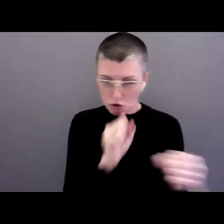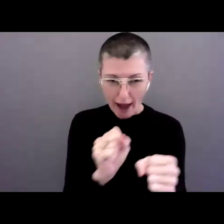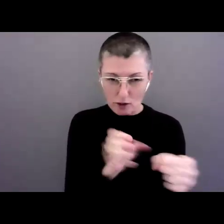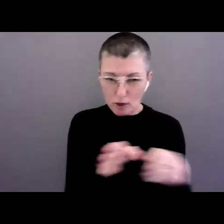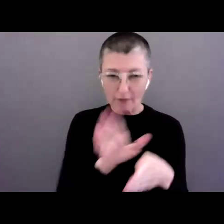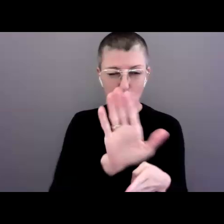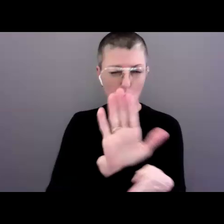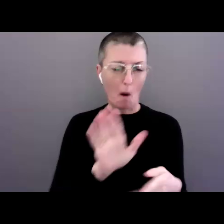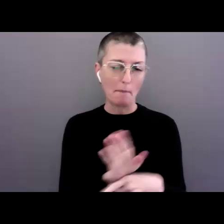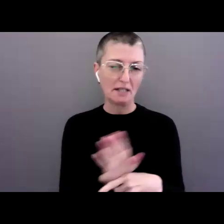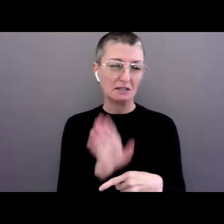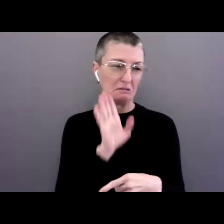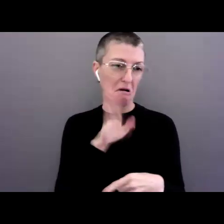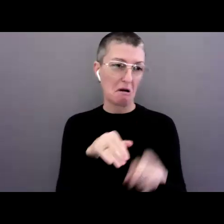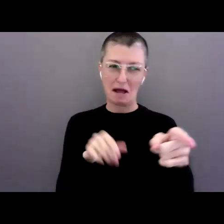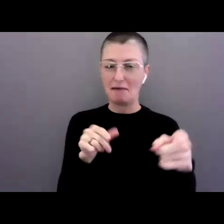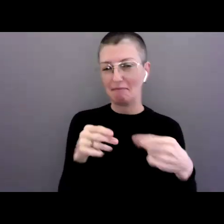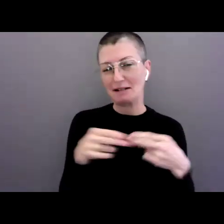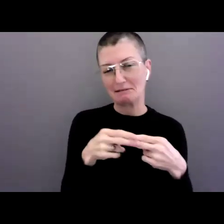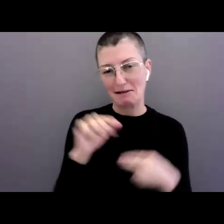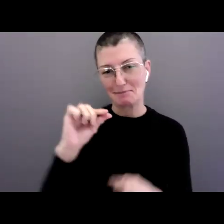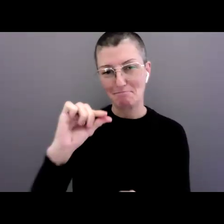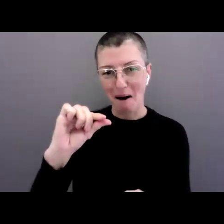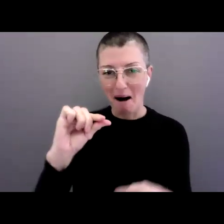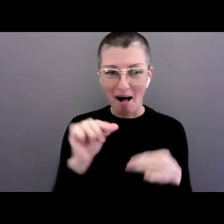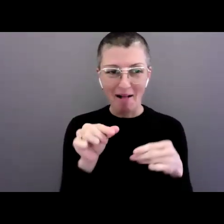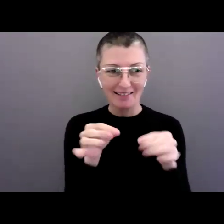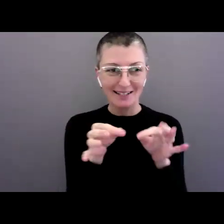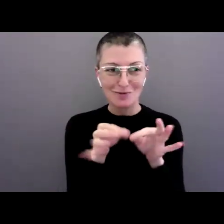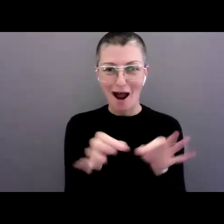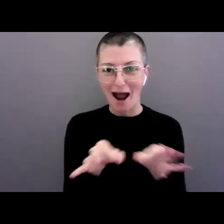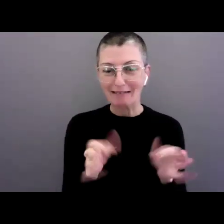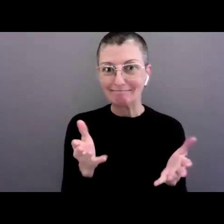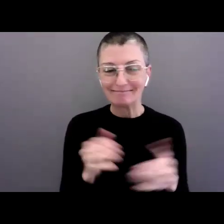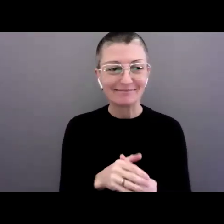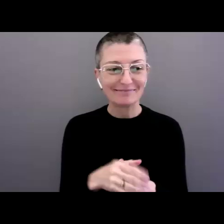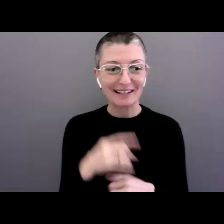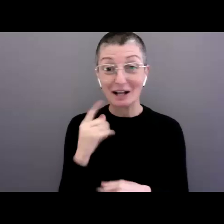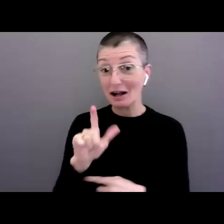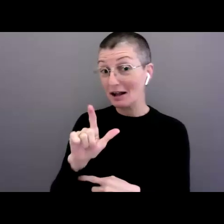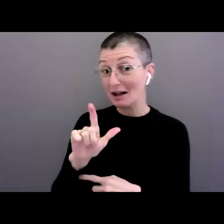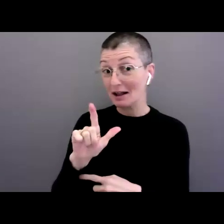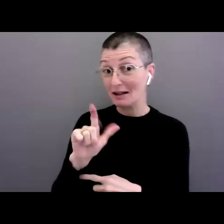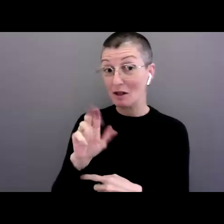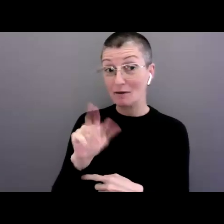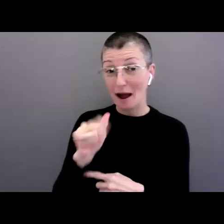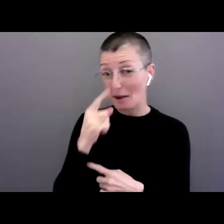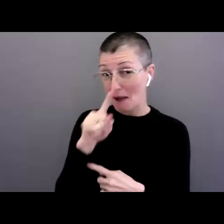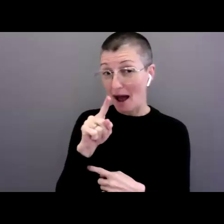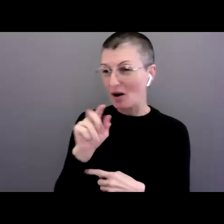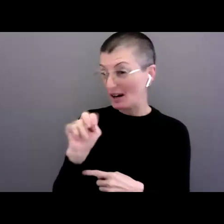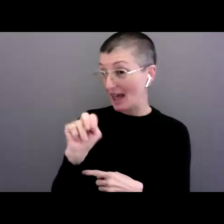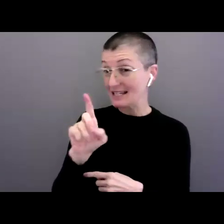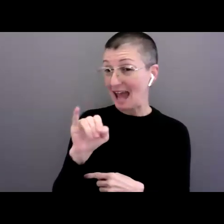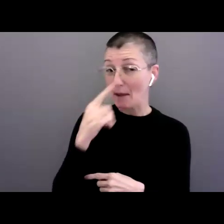know there's some small writing on this screen. And so what I'll tell Laura or NDI to do is put the link